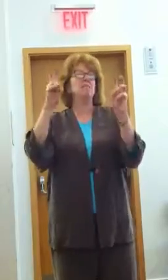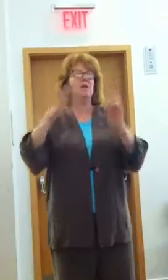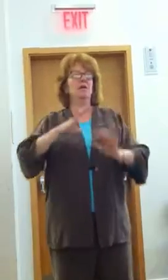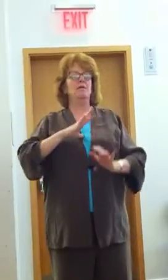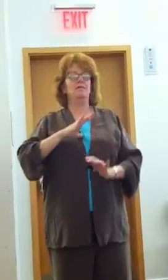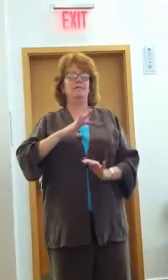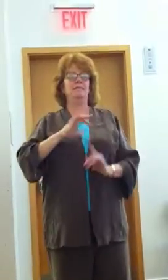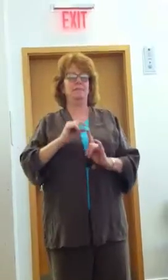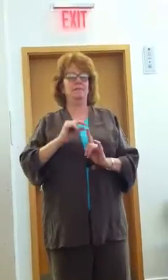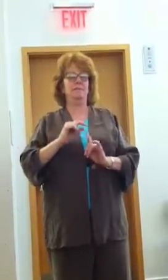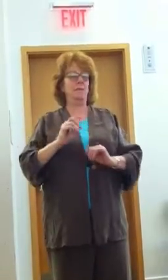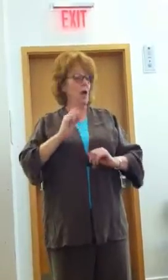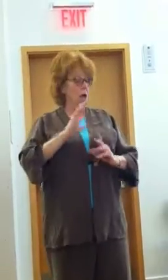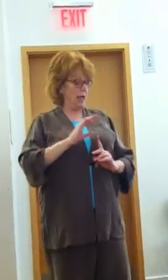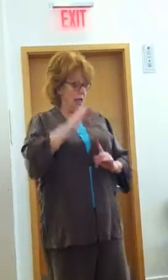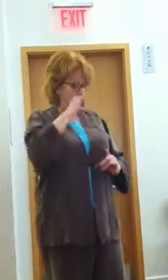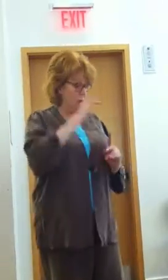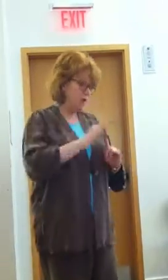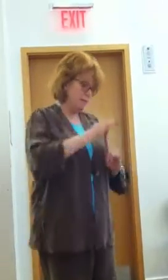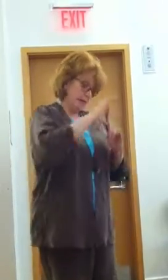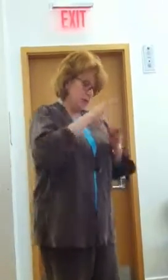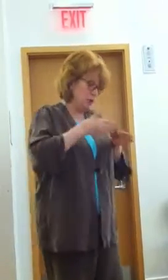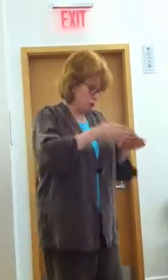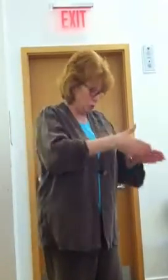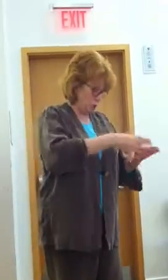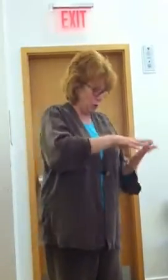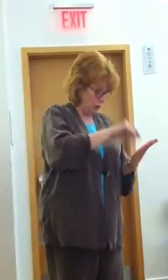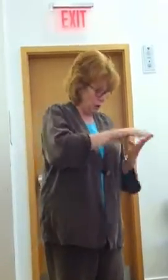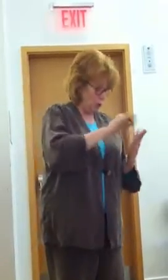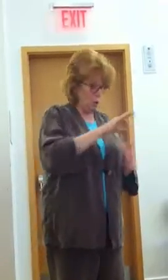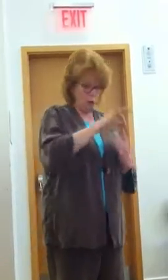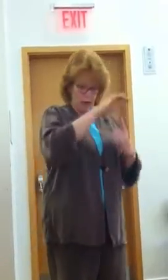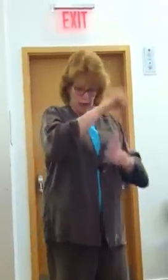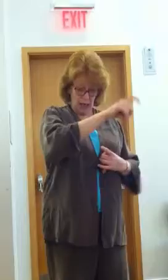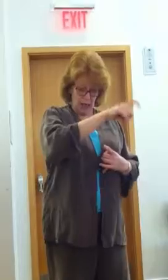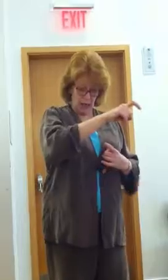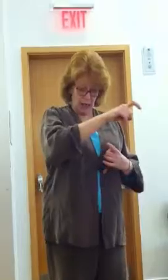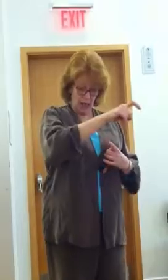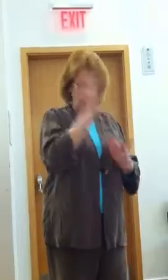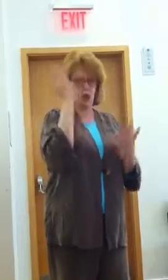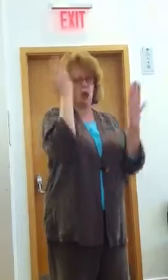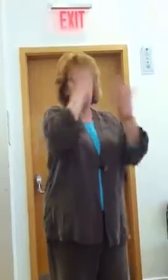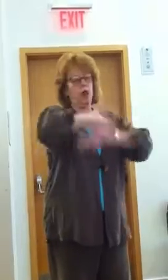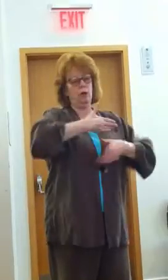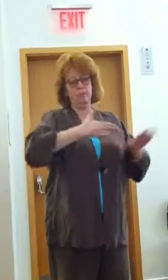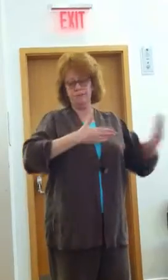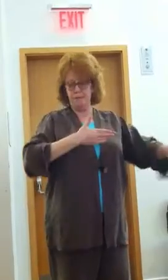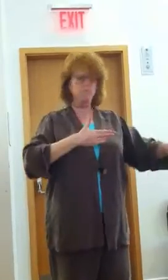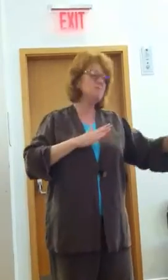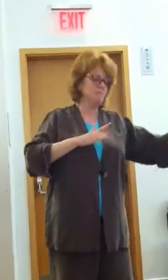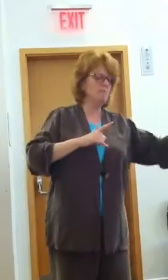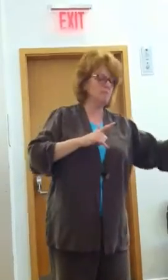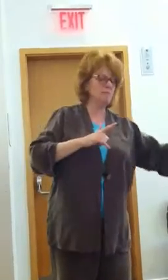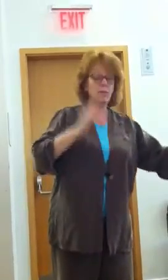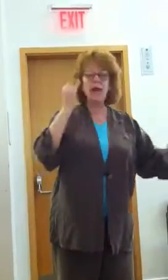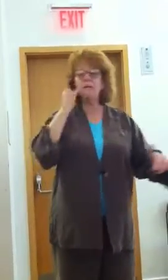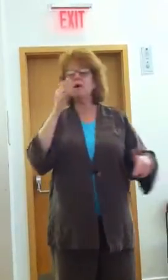a youngster with a unique learning style or special learning need is often overlooked, especially if the parents haven't shared